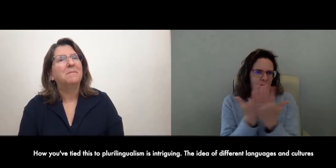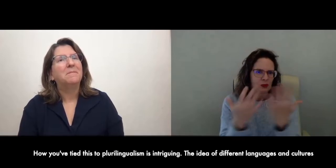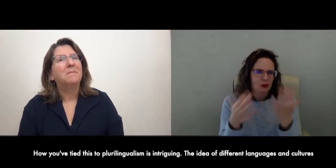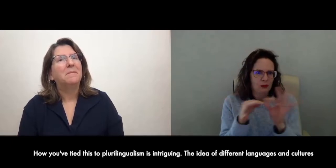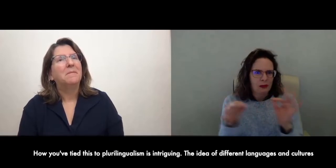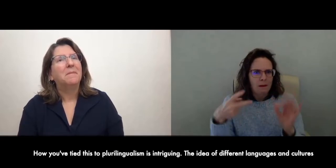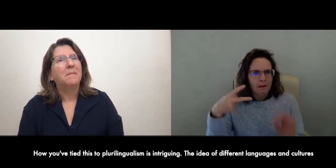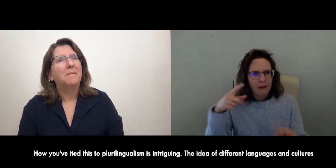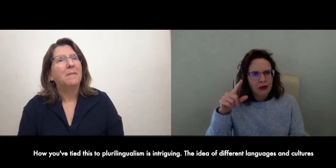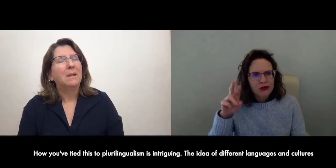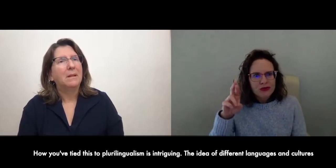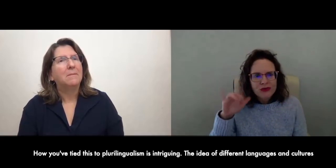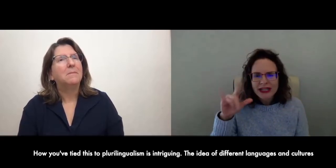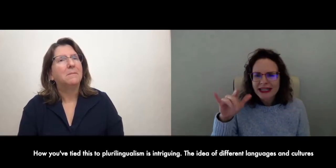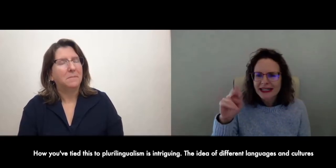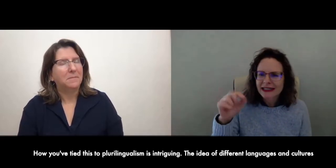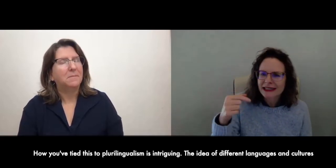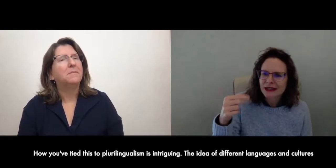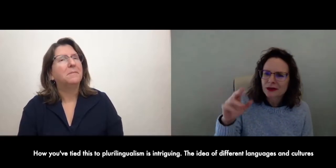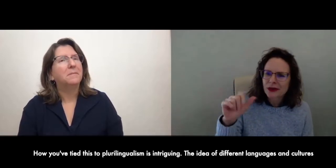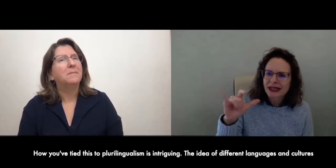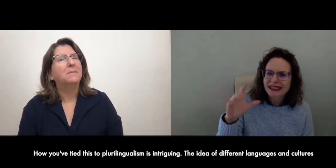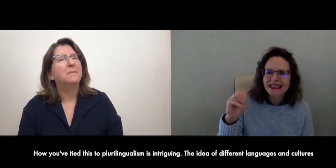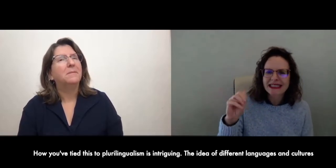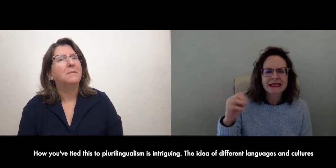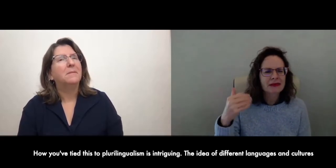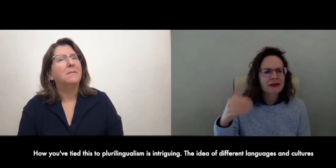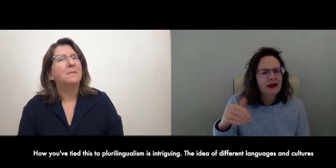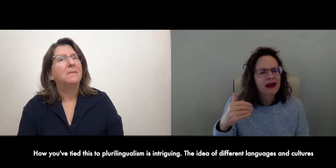And how you've tied this to plurilingualism is intriguing.